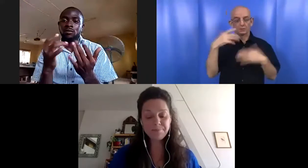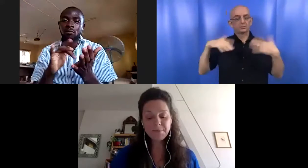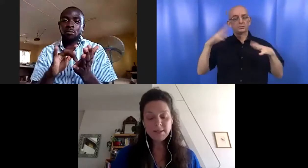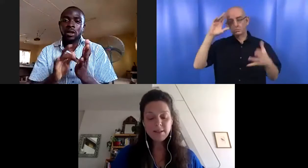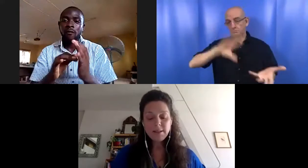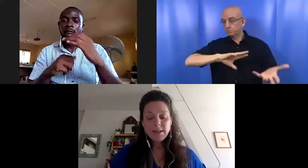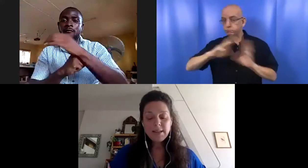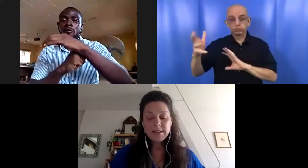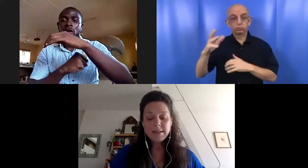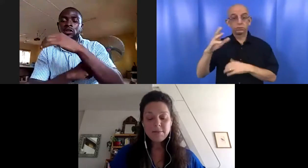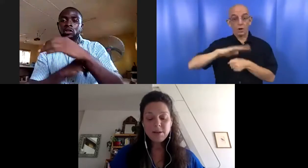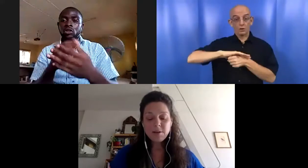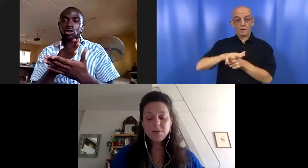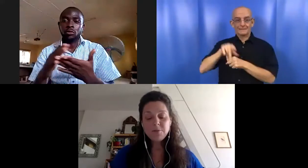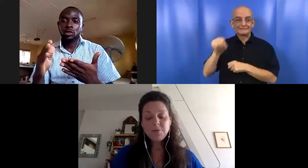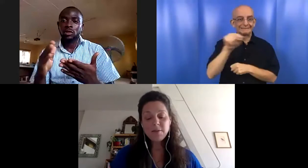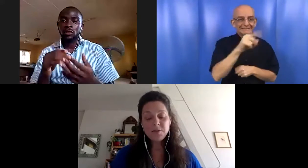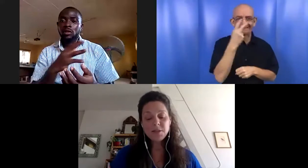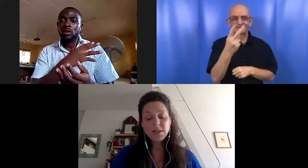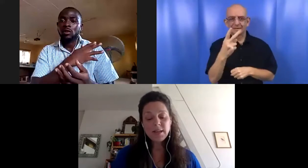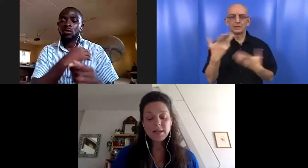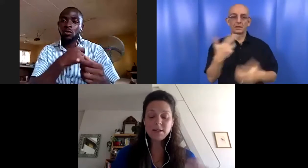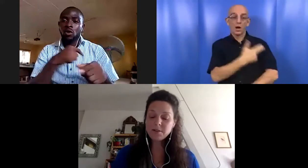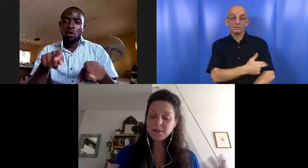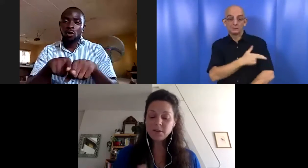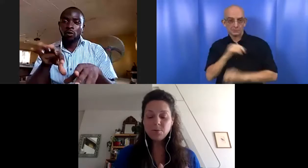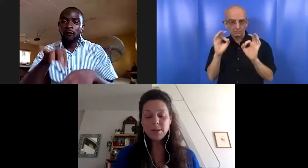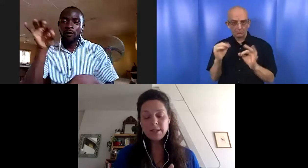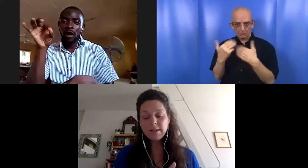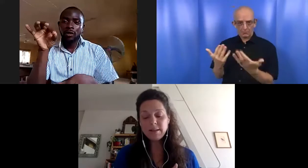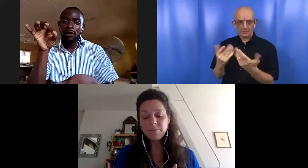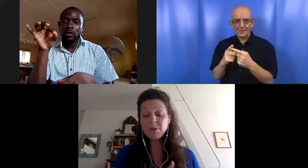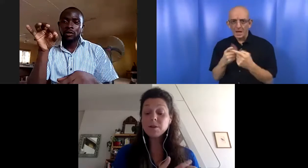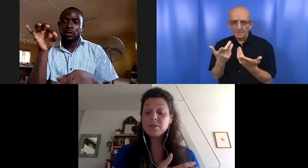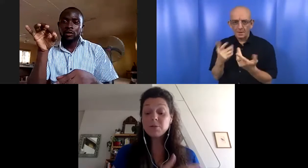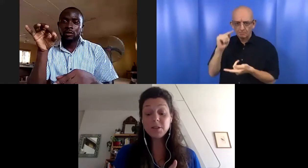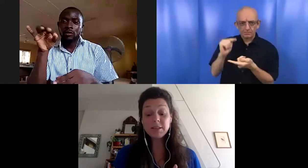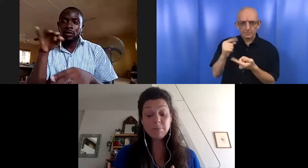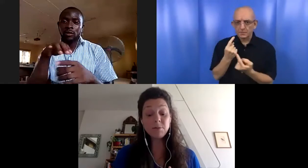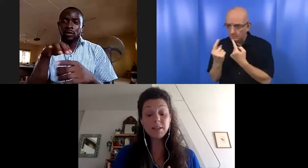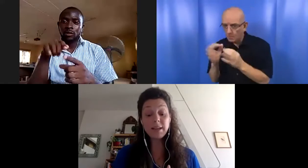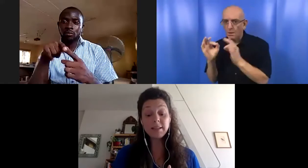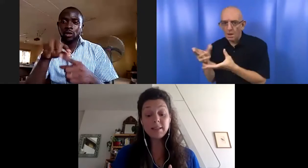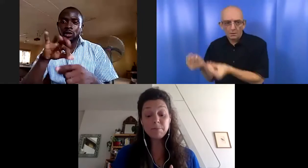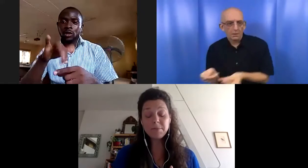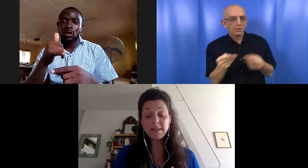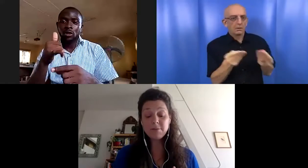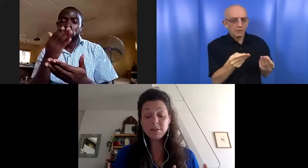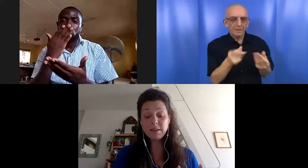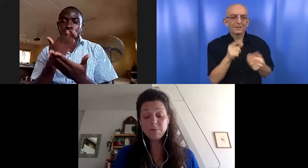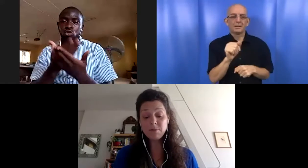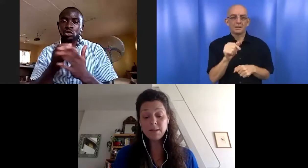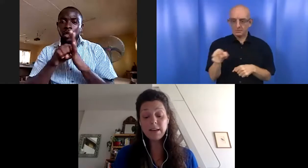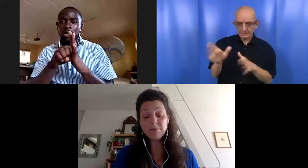discrimination. We also found, and I'll end on this point, there were some good examples highlighted.